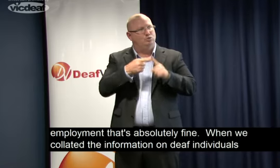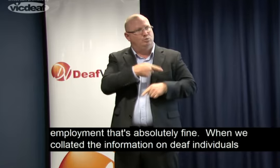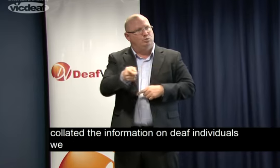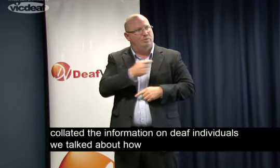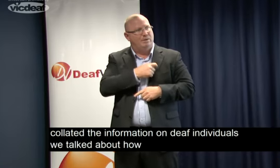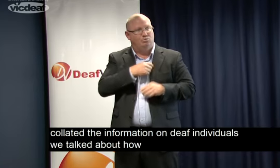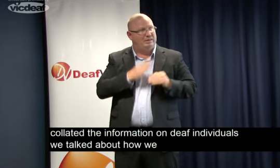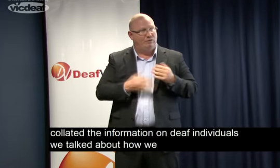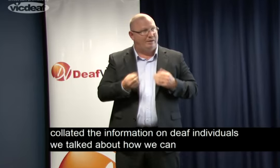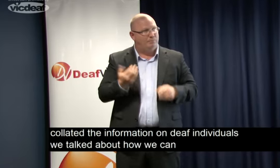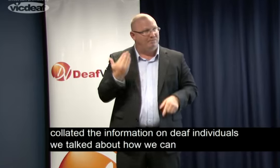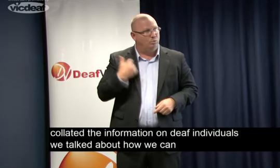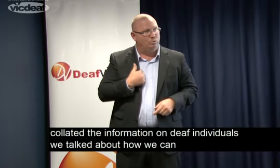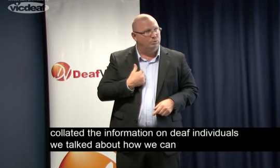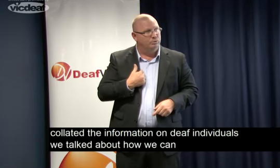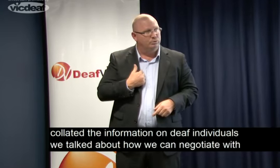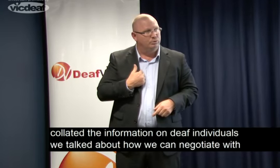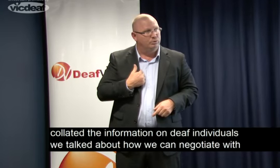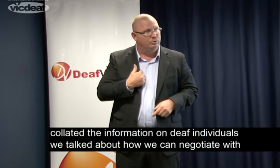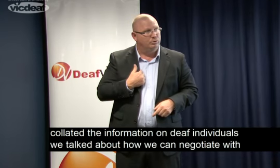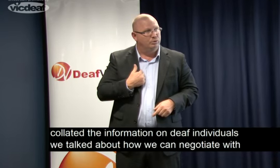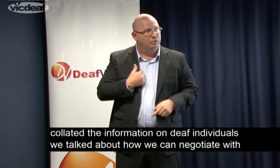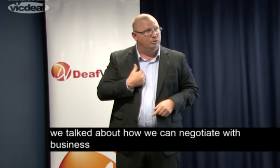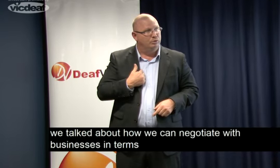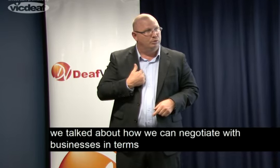of giving you deals or packages which you've never been provided with before.